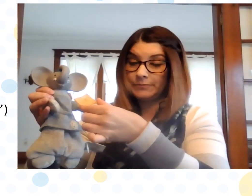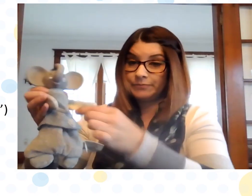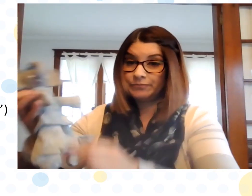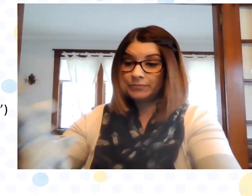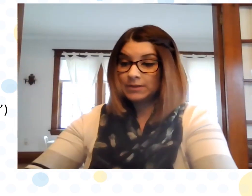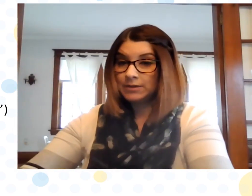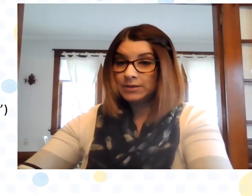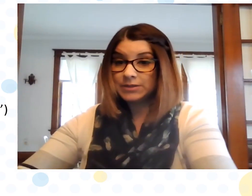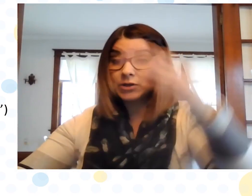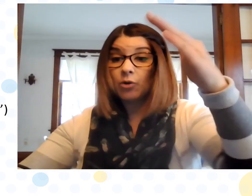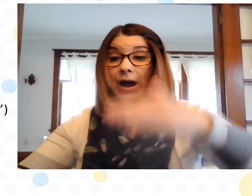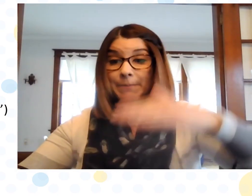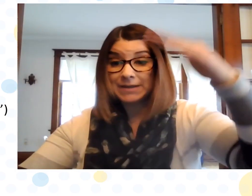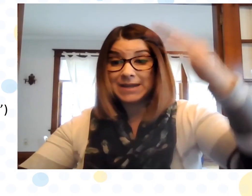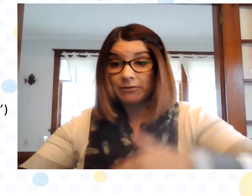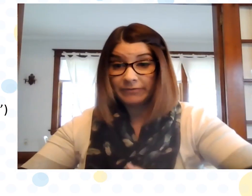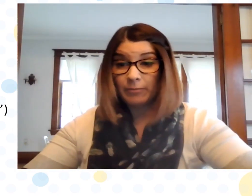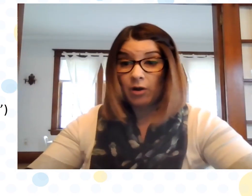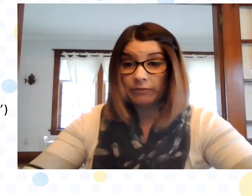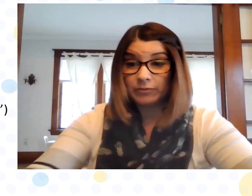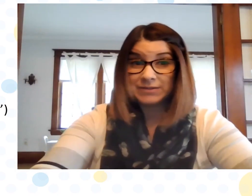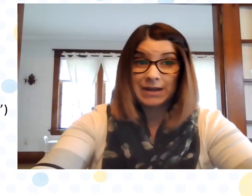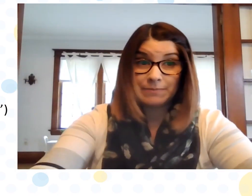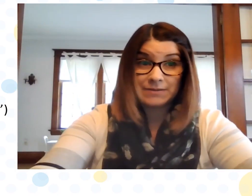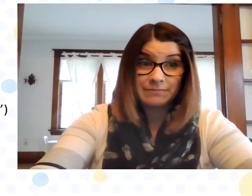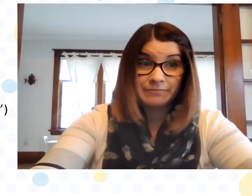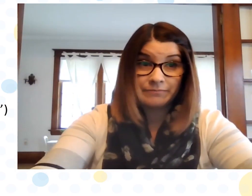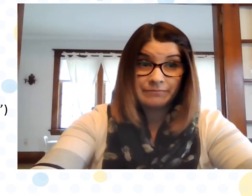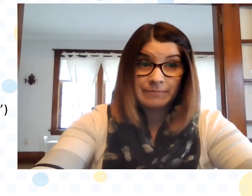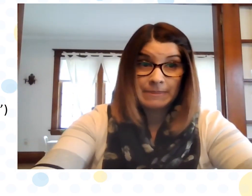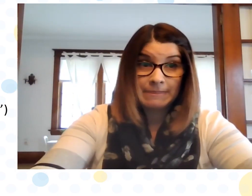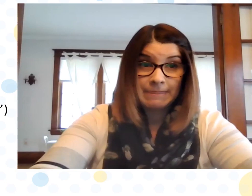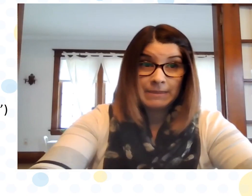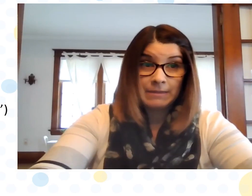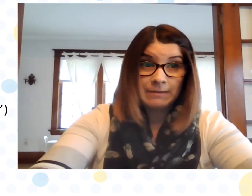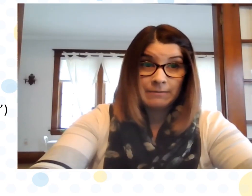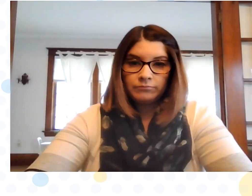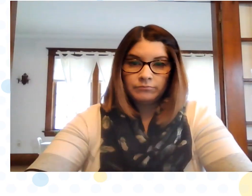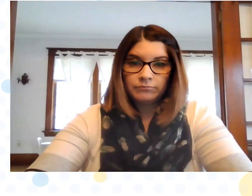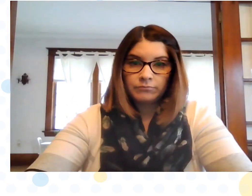more cracker. So you can go up and down from all of those steps.